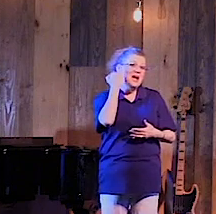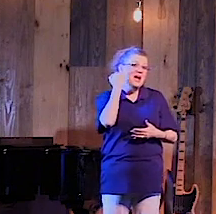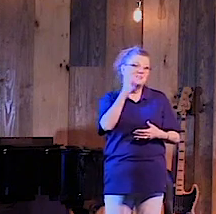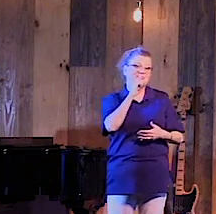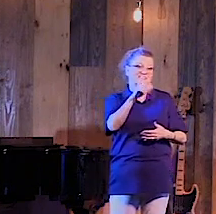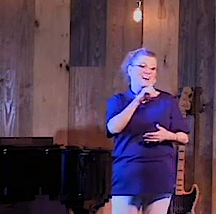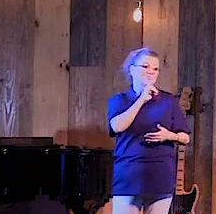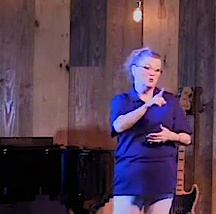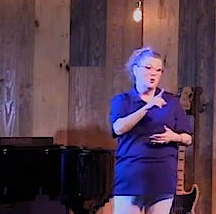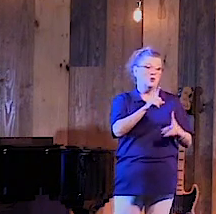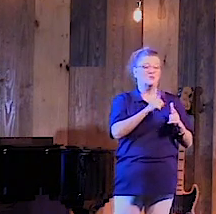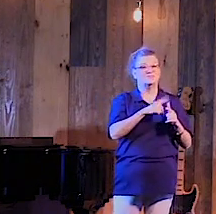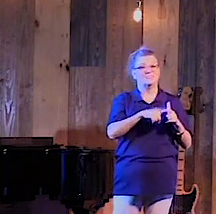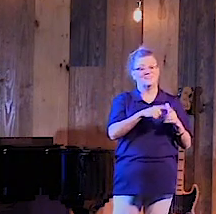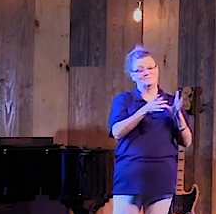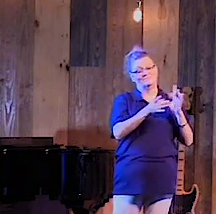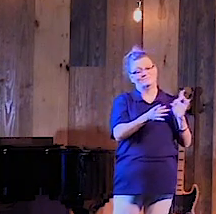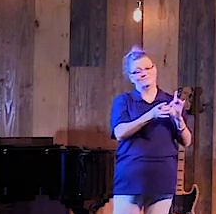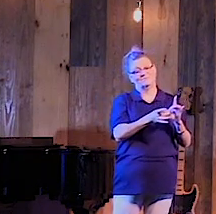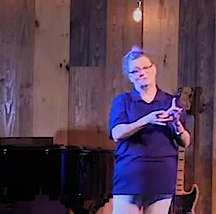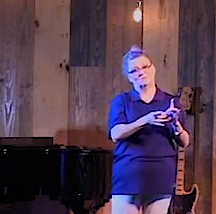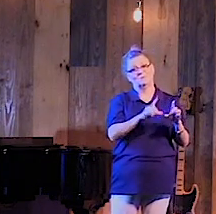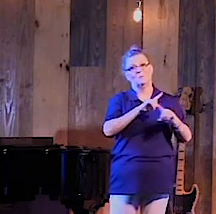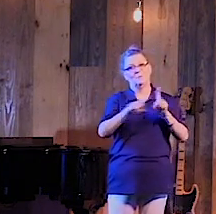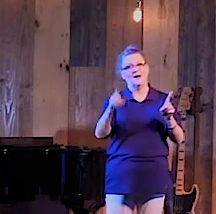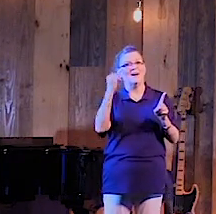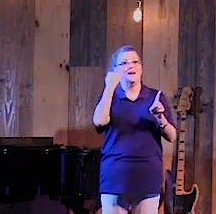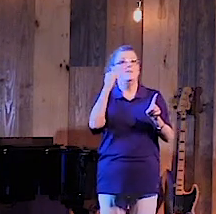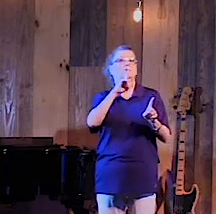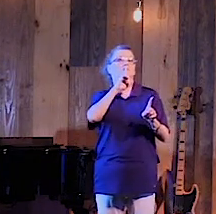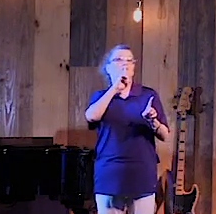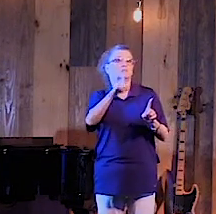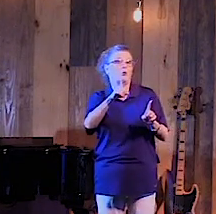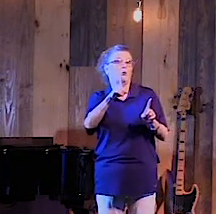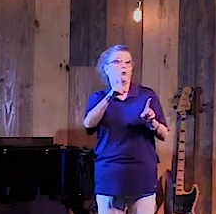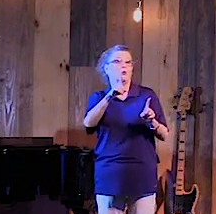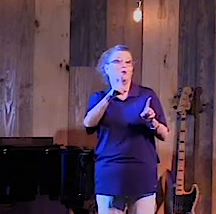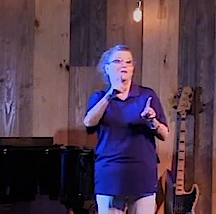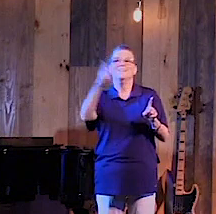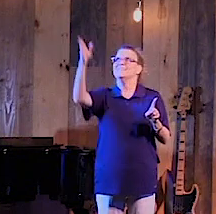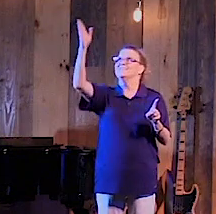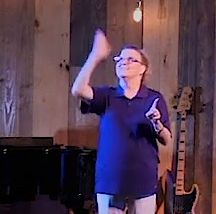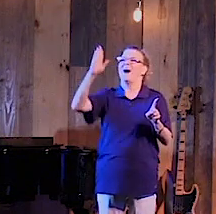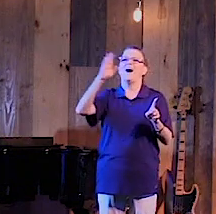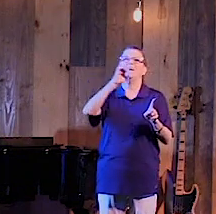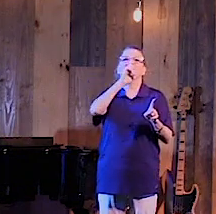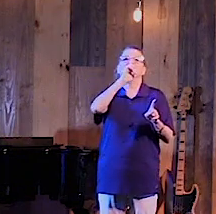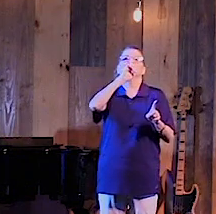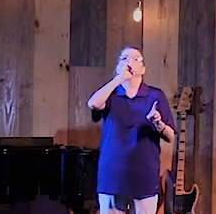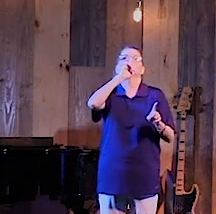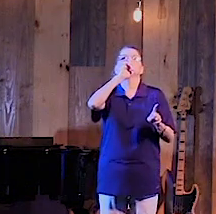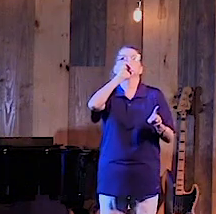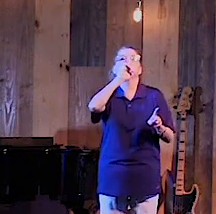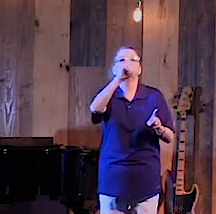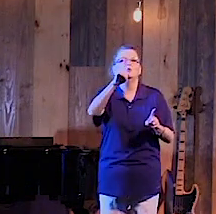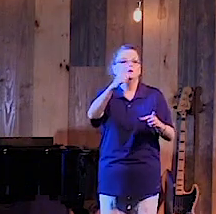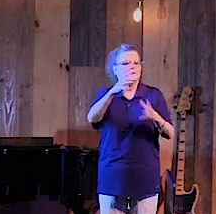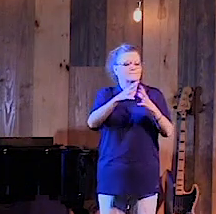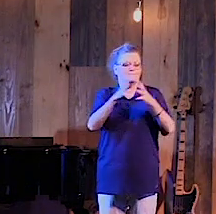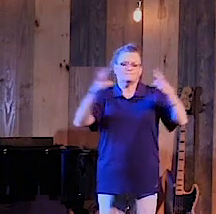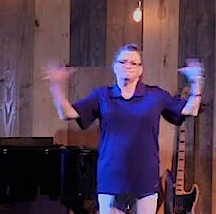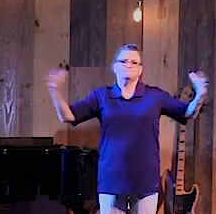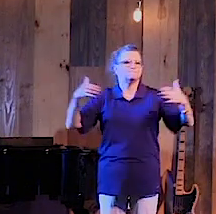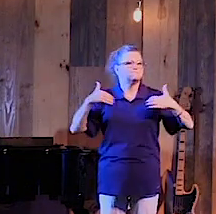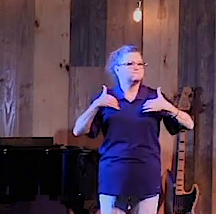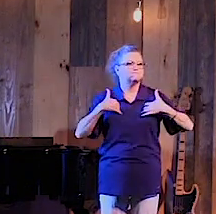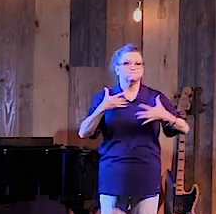true, then it means God is the true prodigal, the one who spent until he had nothing left, who ran to you, who gave it all up for